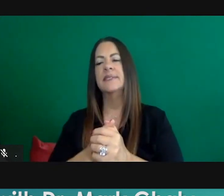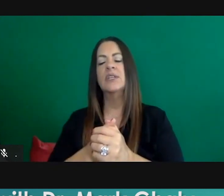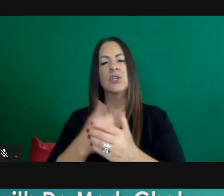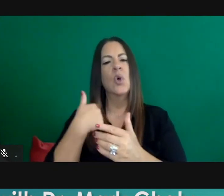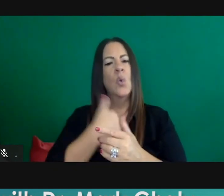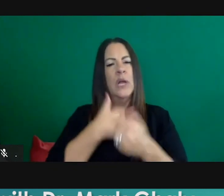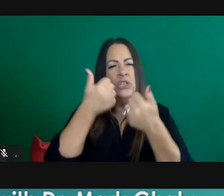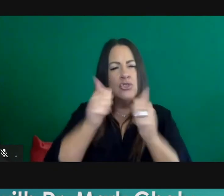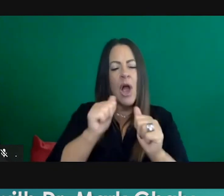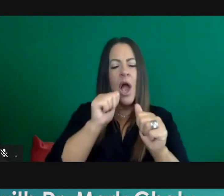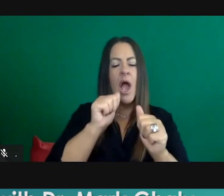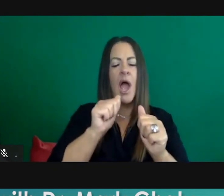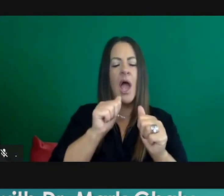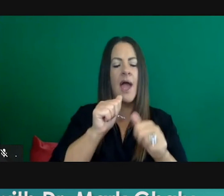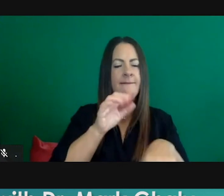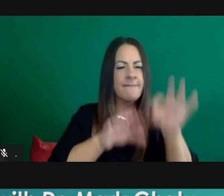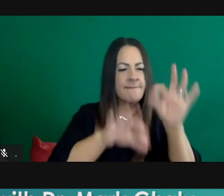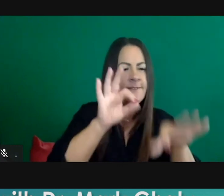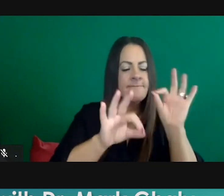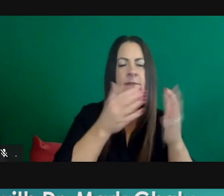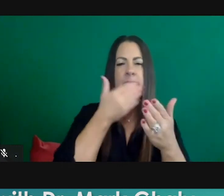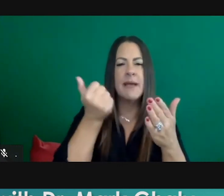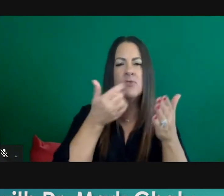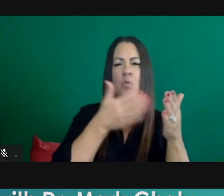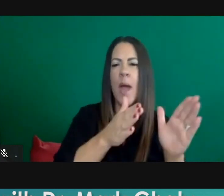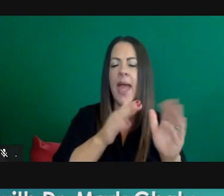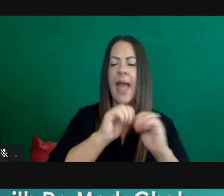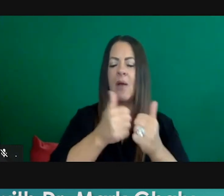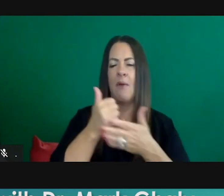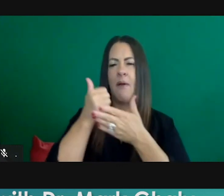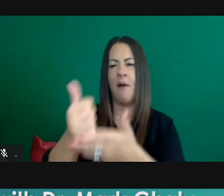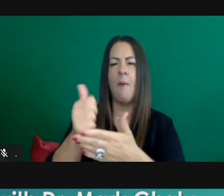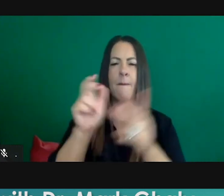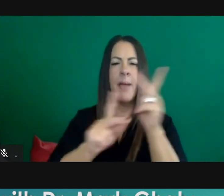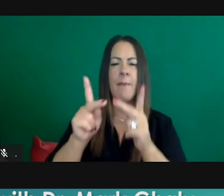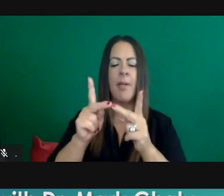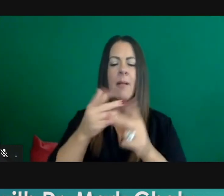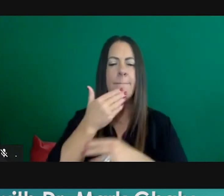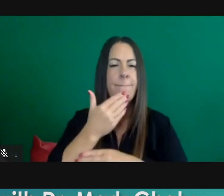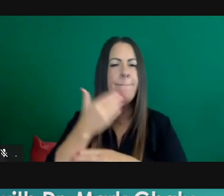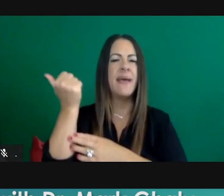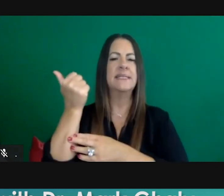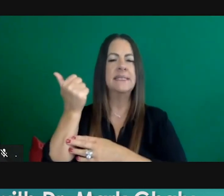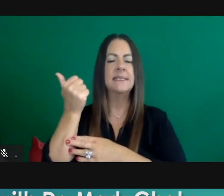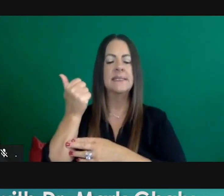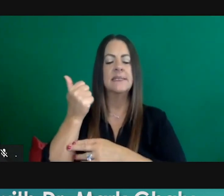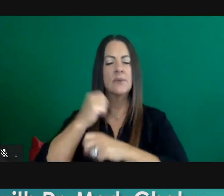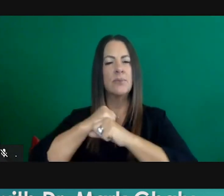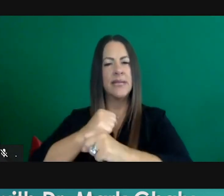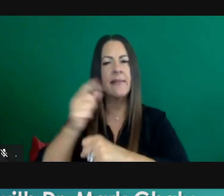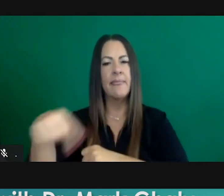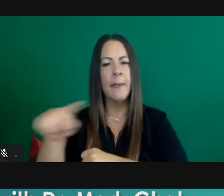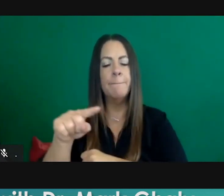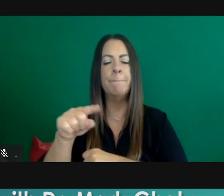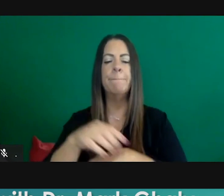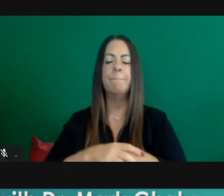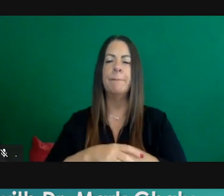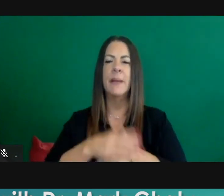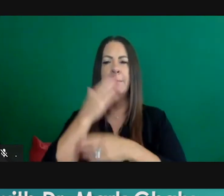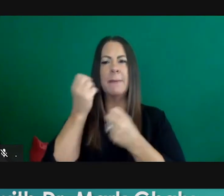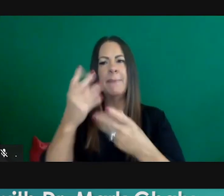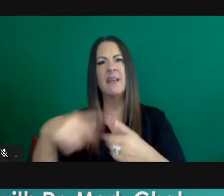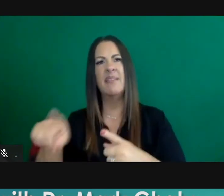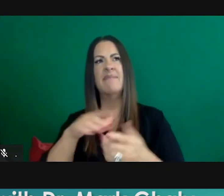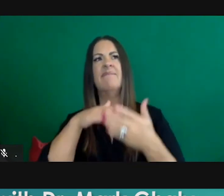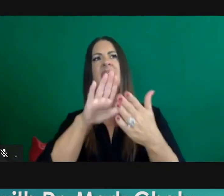together to ensure we deliver the services that we can to those individuals facing many, many different hardships all at the